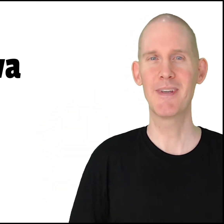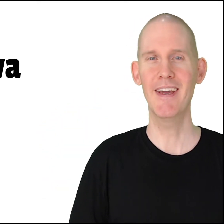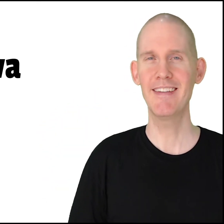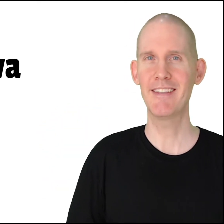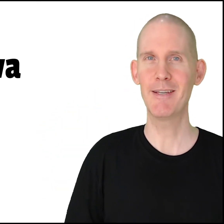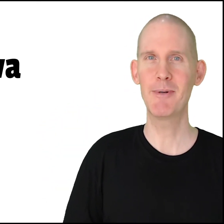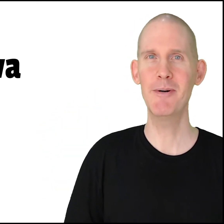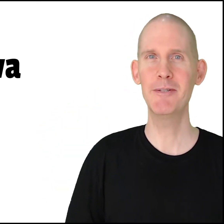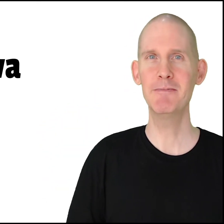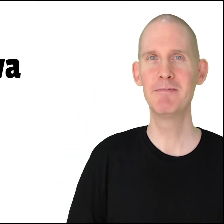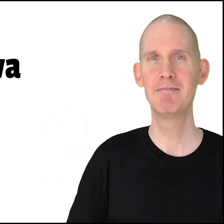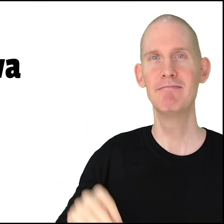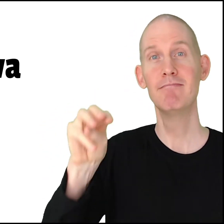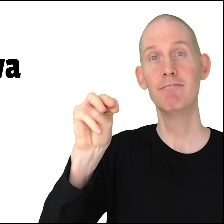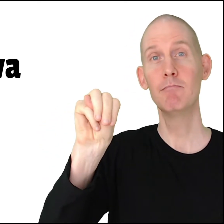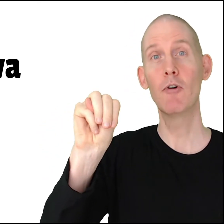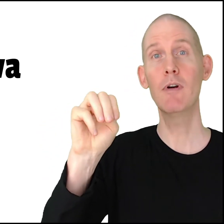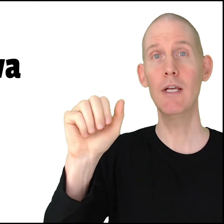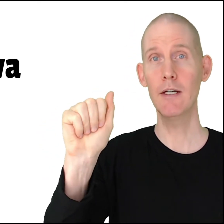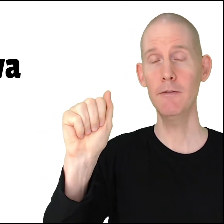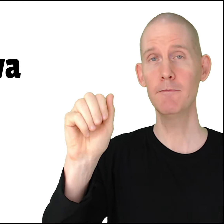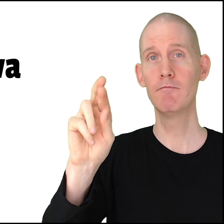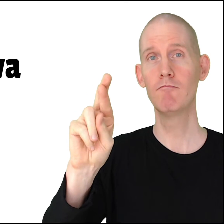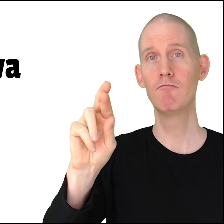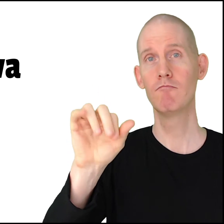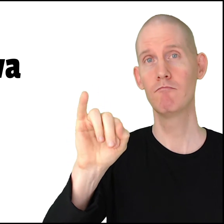Okay, keep going. Maria